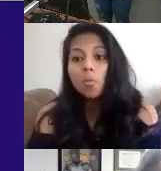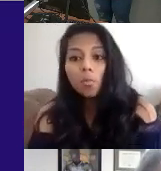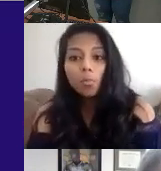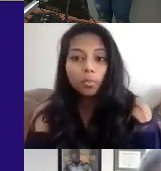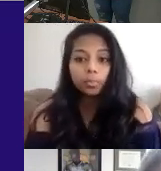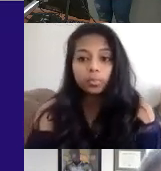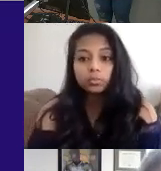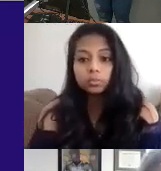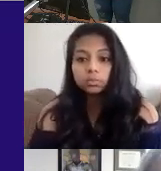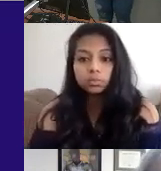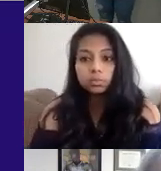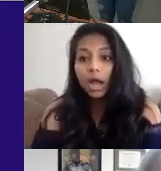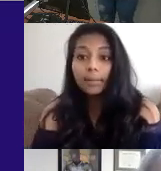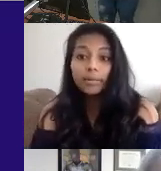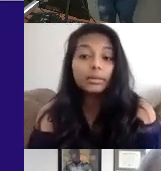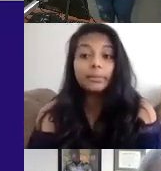Oh, okay.